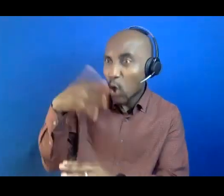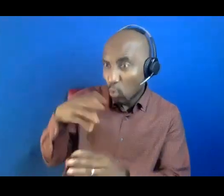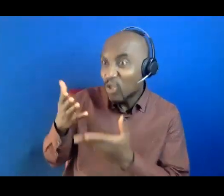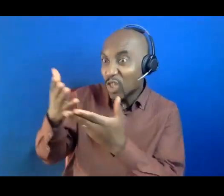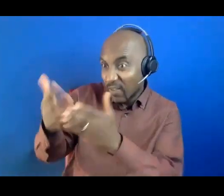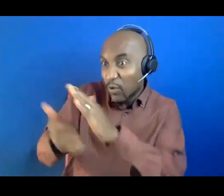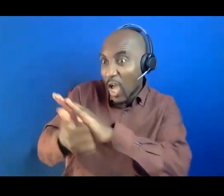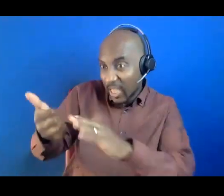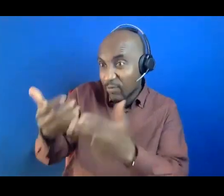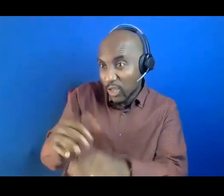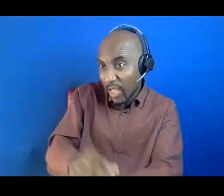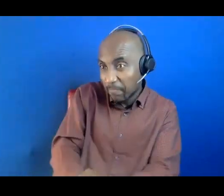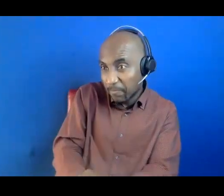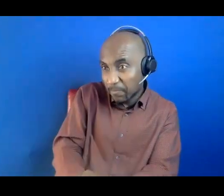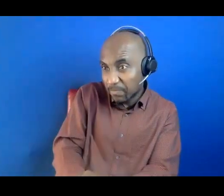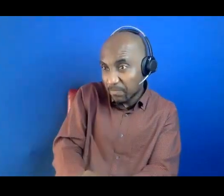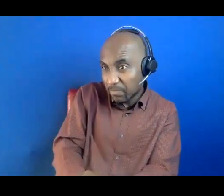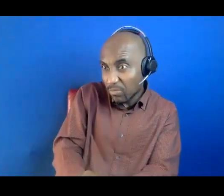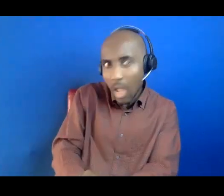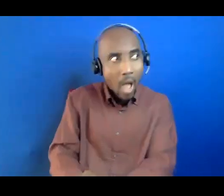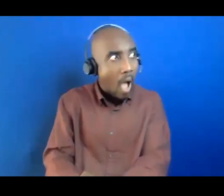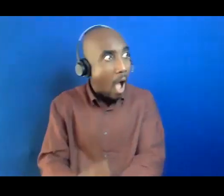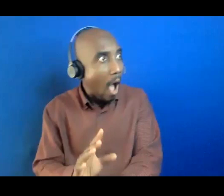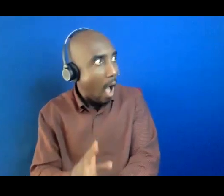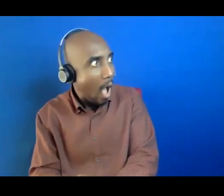gift today. And I said, oh,